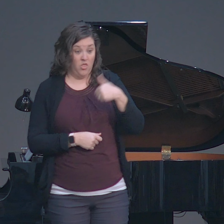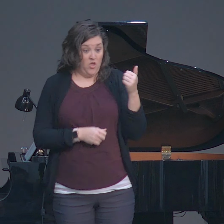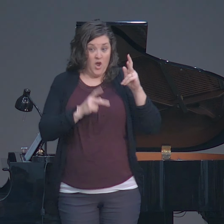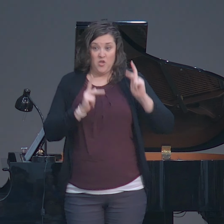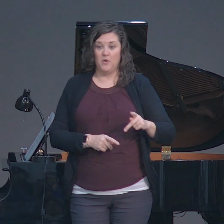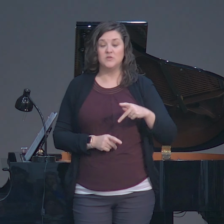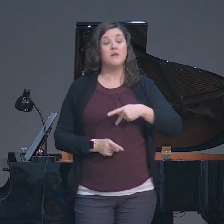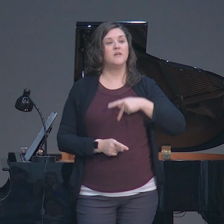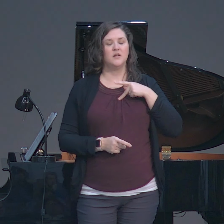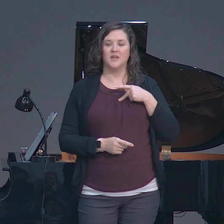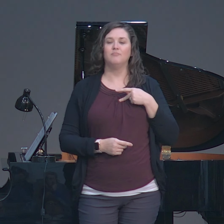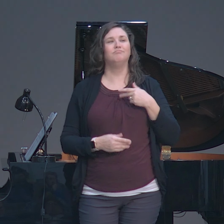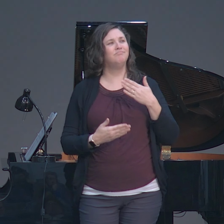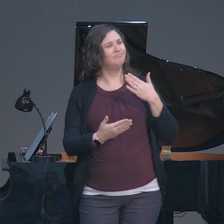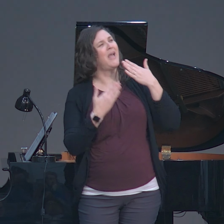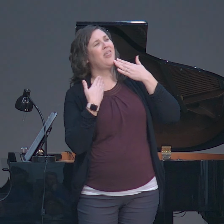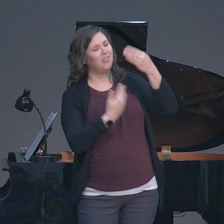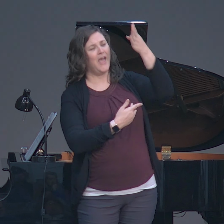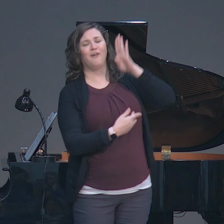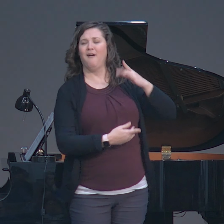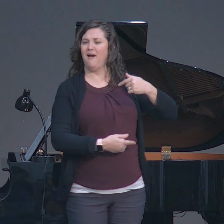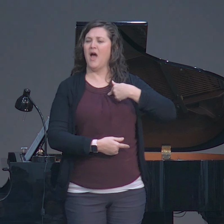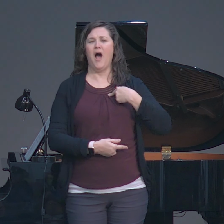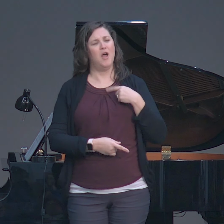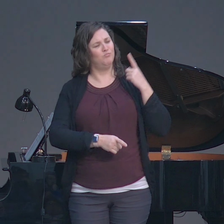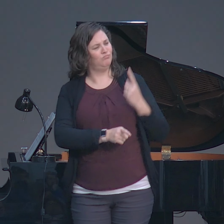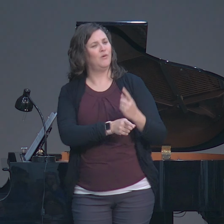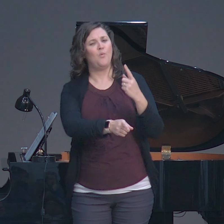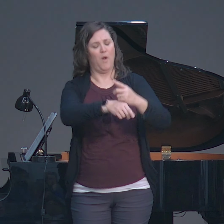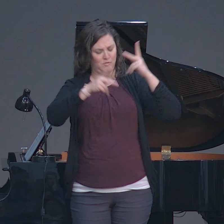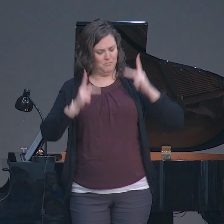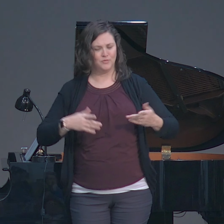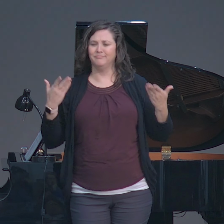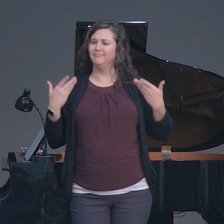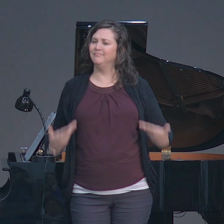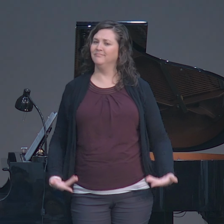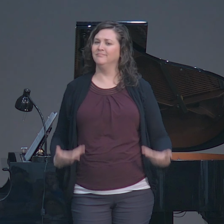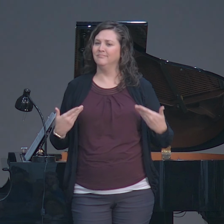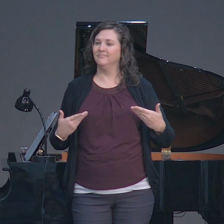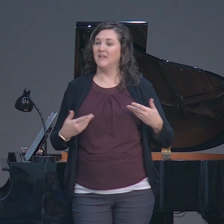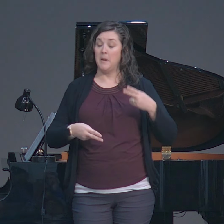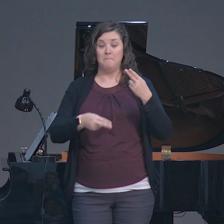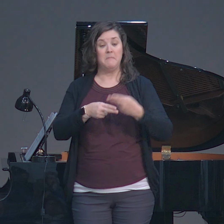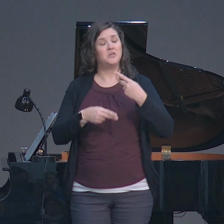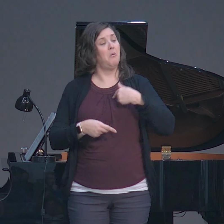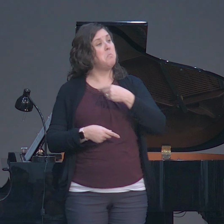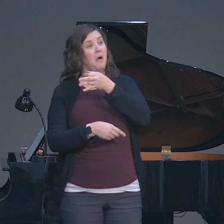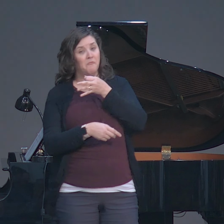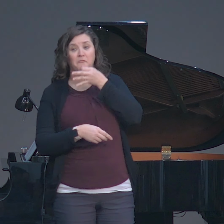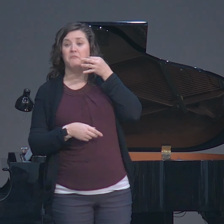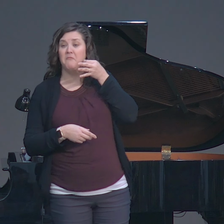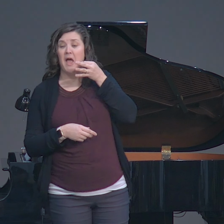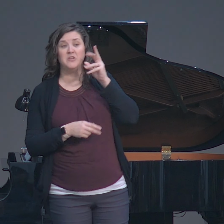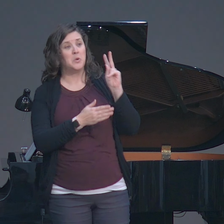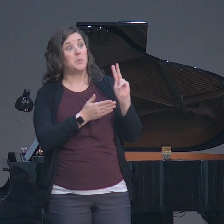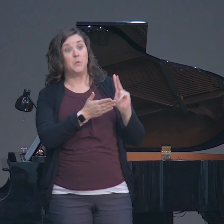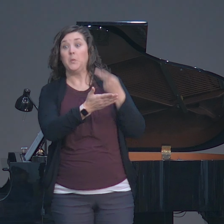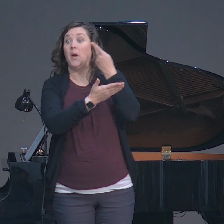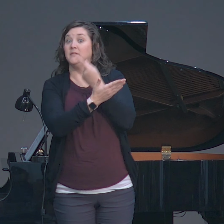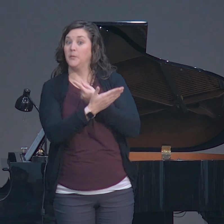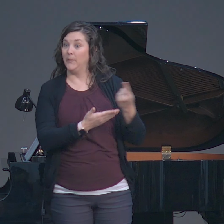who thanked God that he was so righteous, mentioning even that he fasted twice a week.